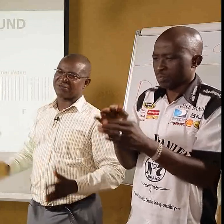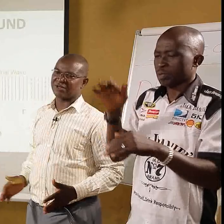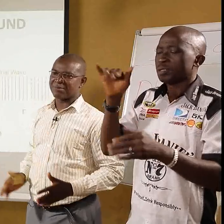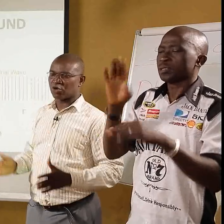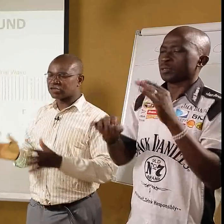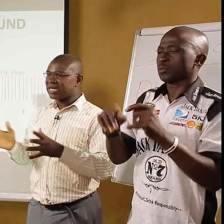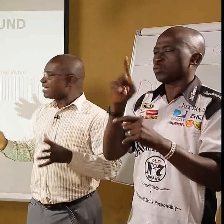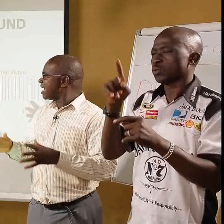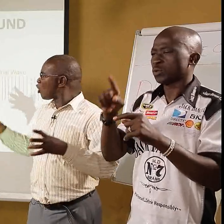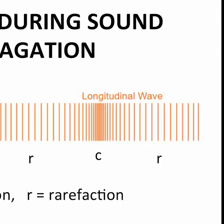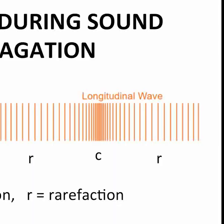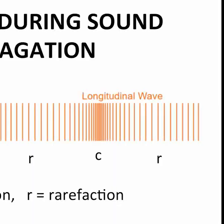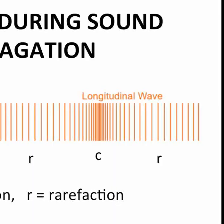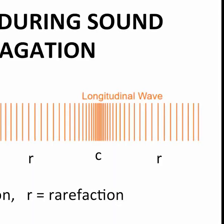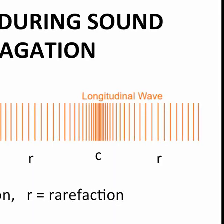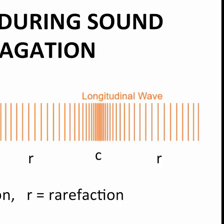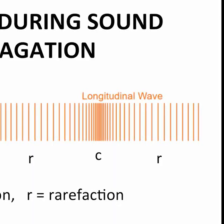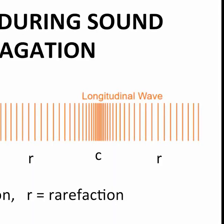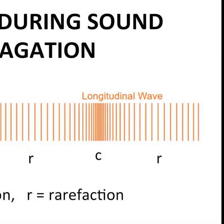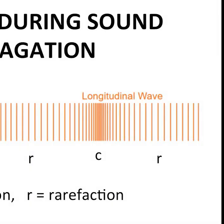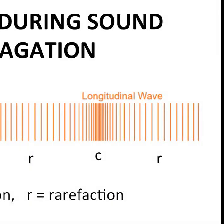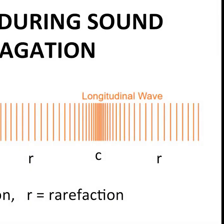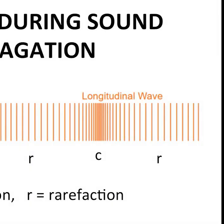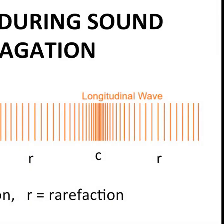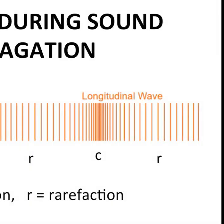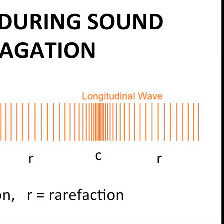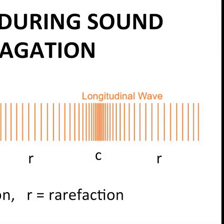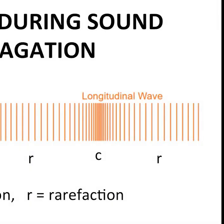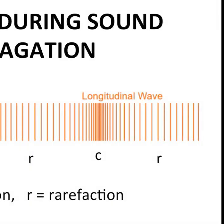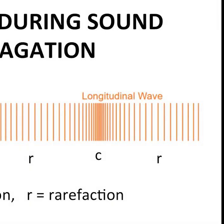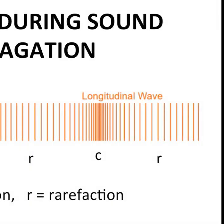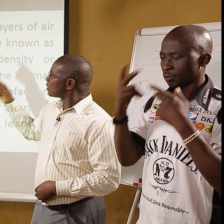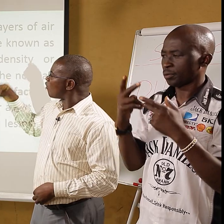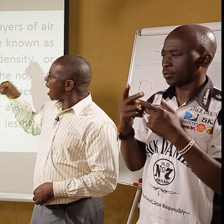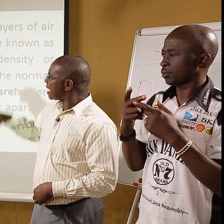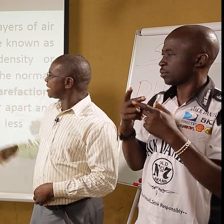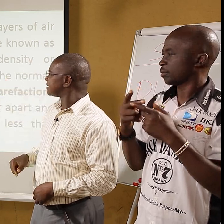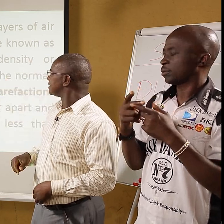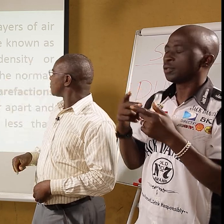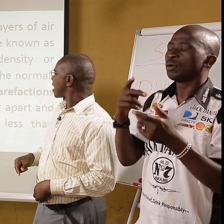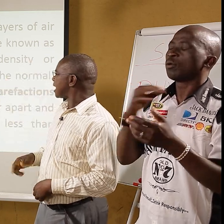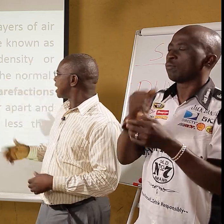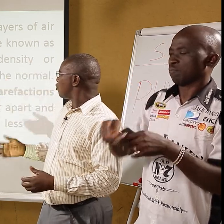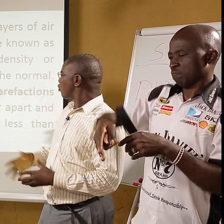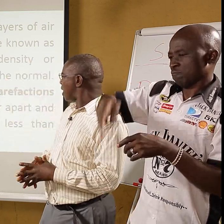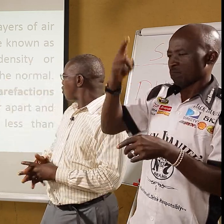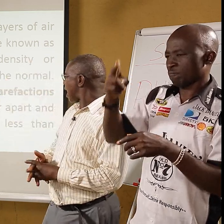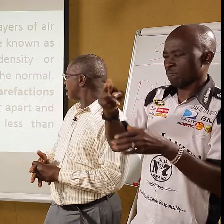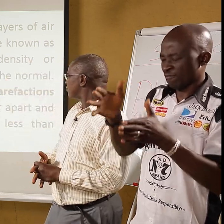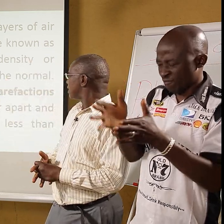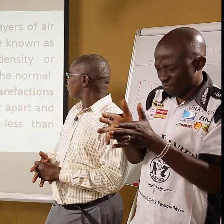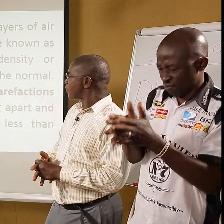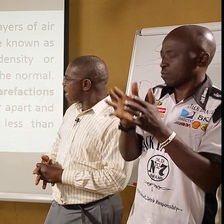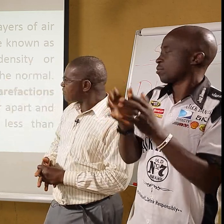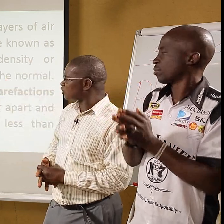occupied by 5 lines because the regions are coincident. So we see that is of higher density. And then when you